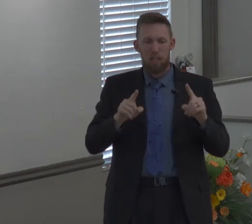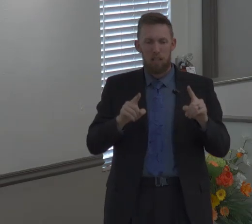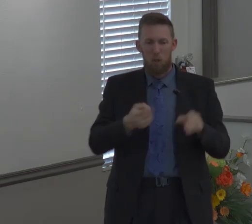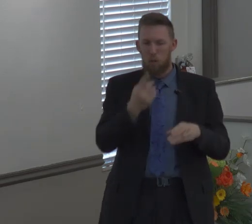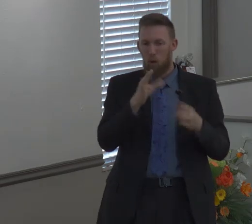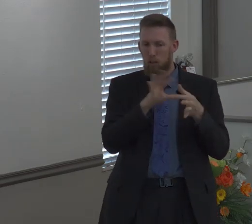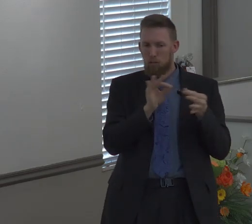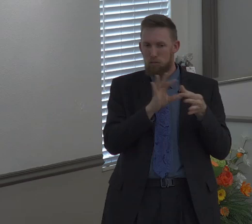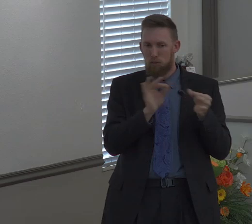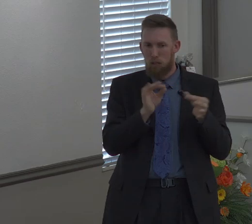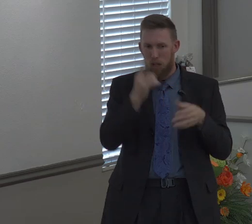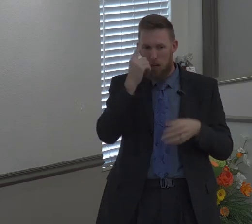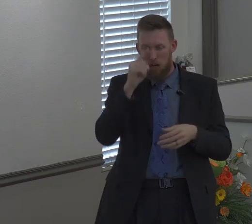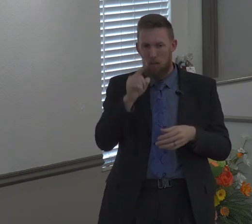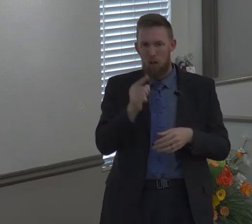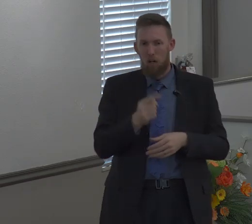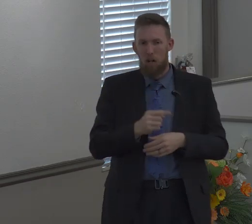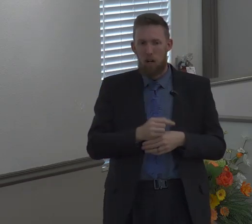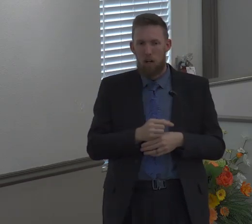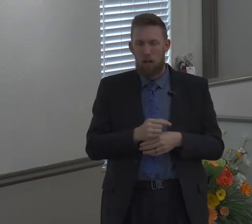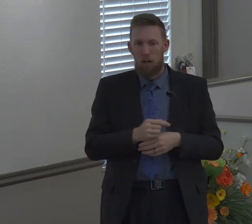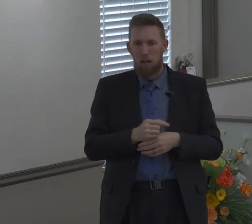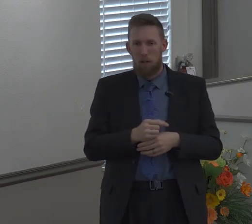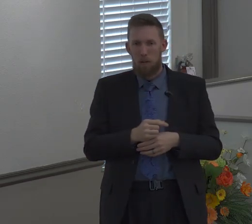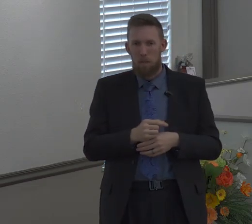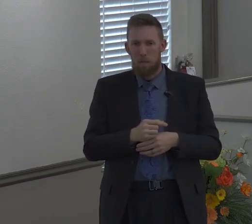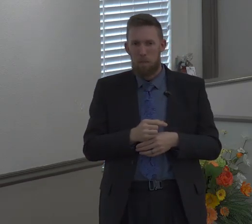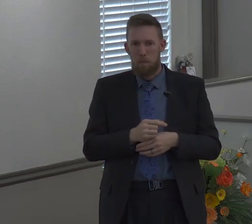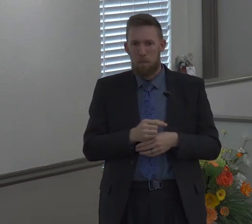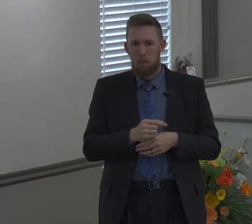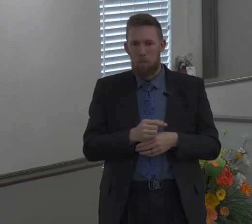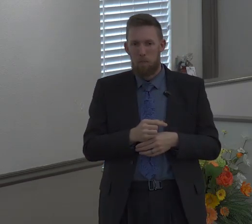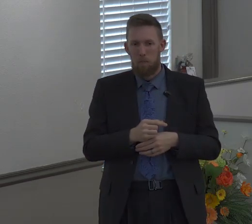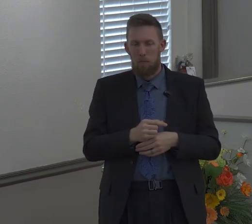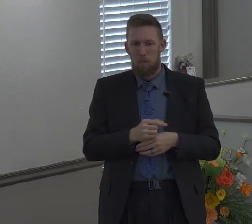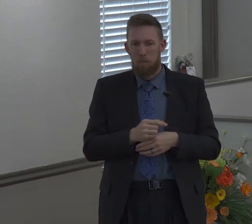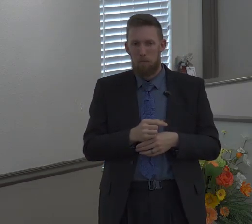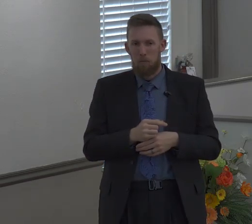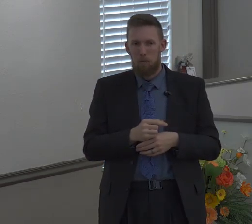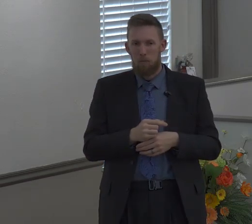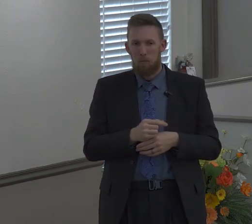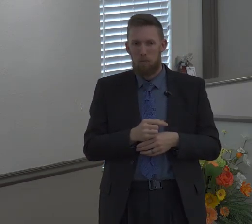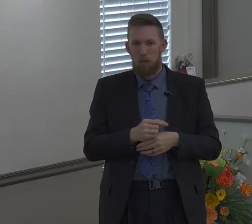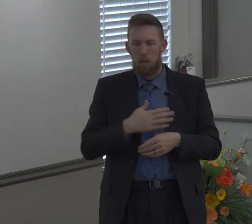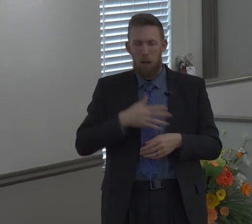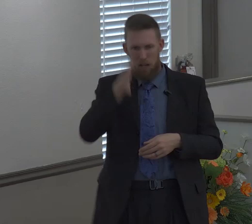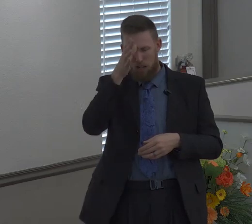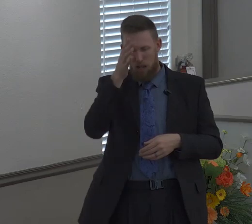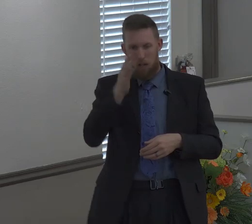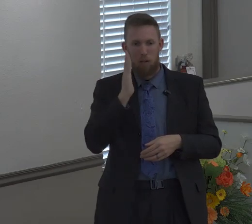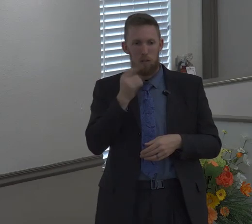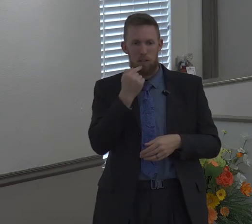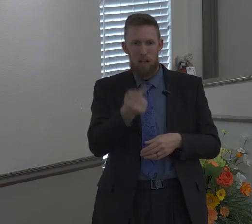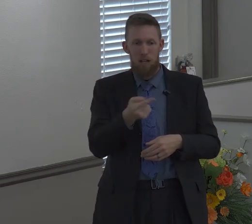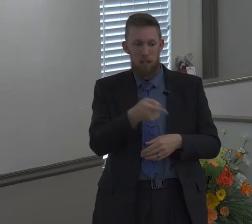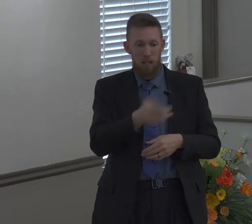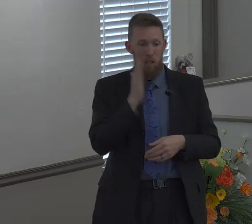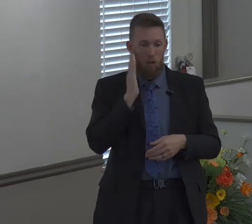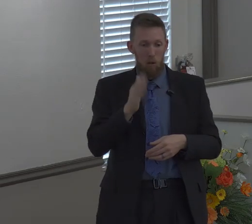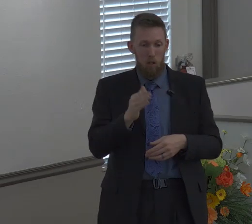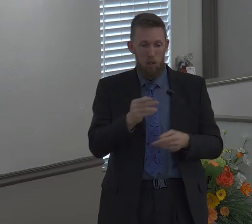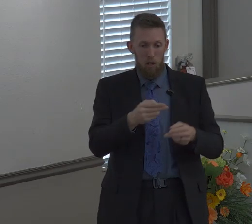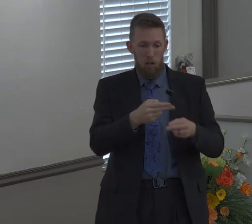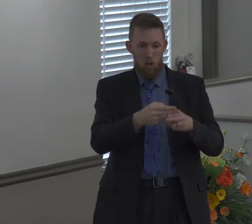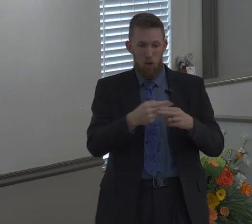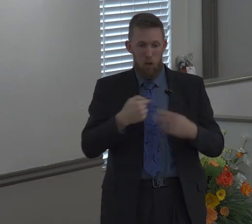But there was a term that was used back then by all of society, and it was used by my dad a lot. And he'd say, he